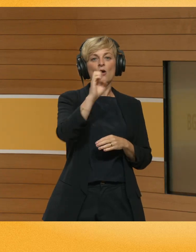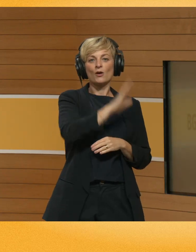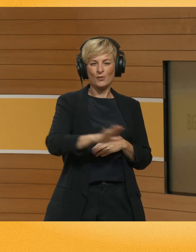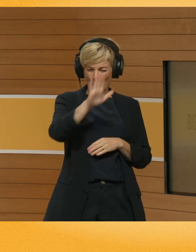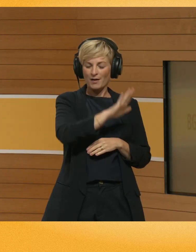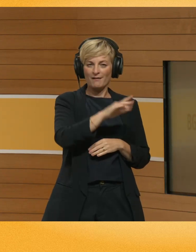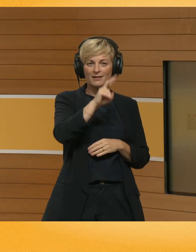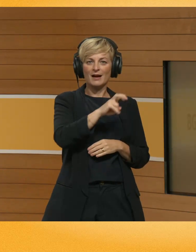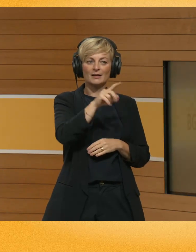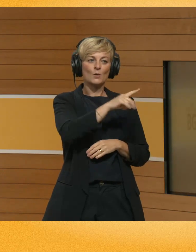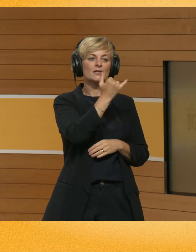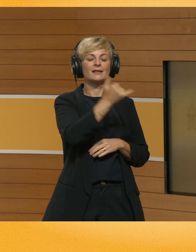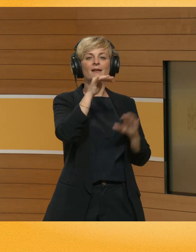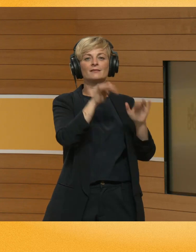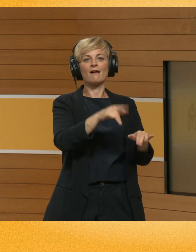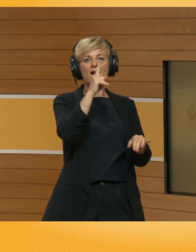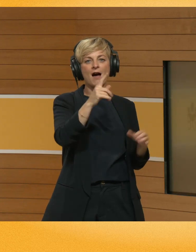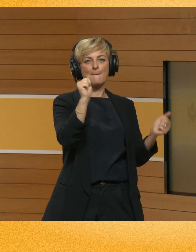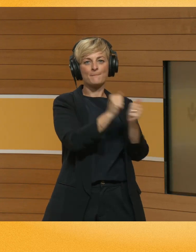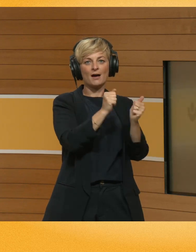which really helps them with the implementation.